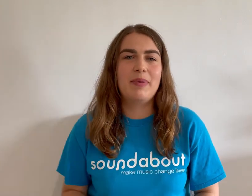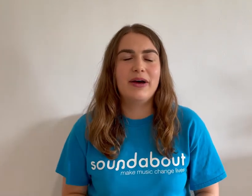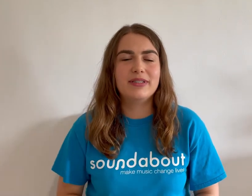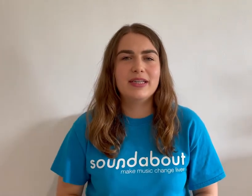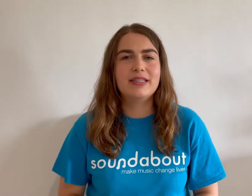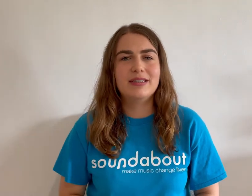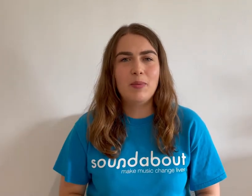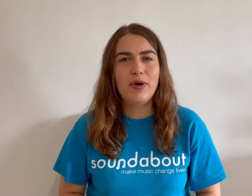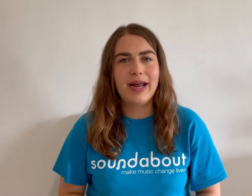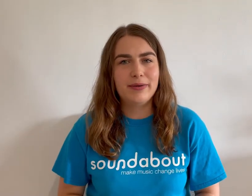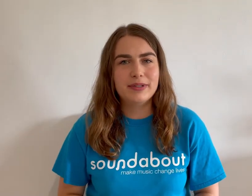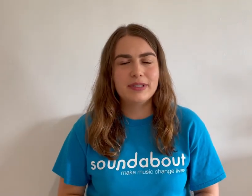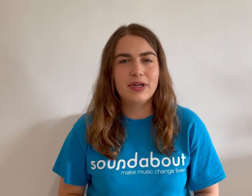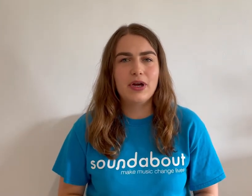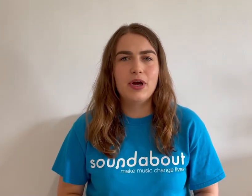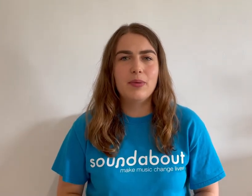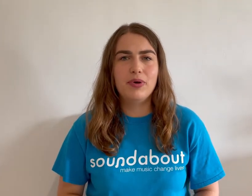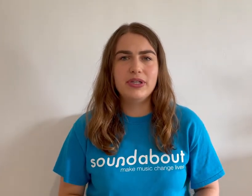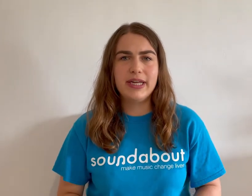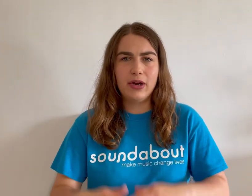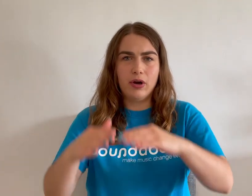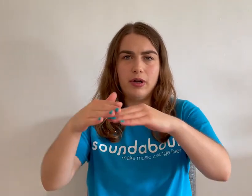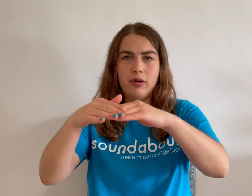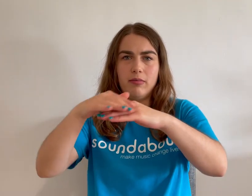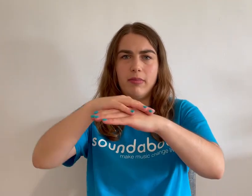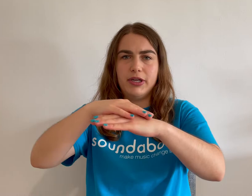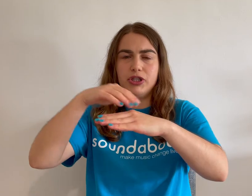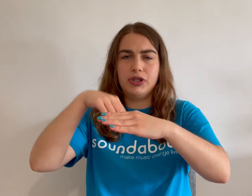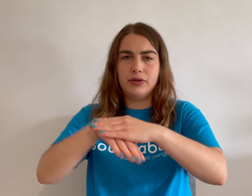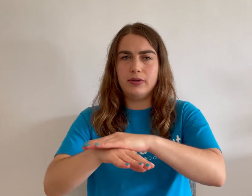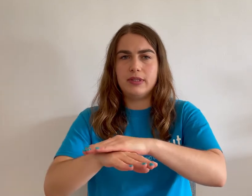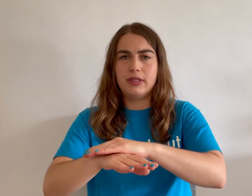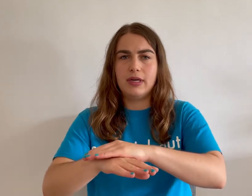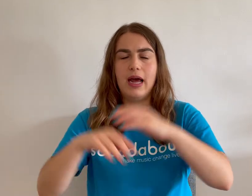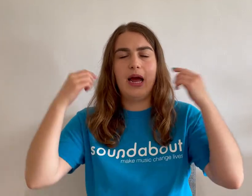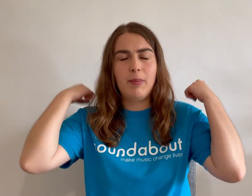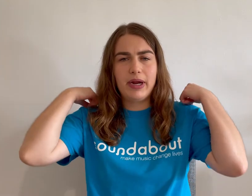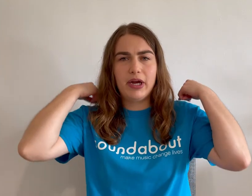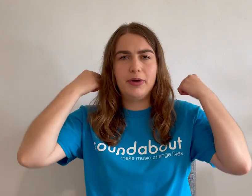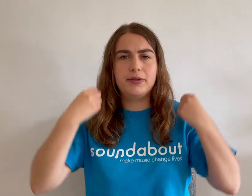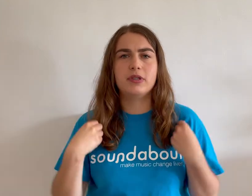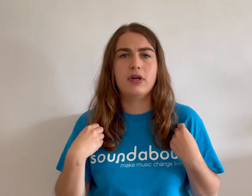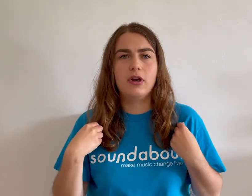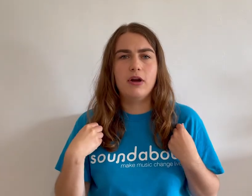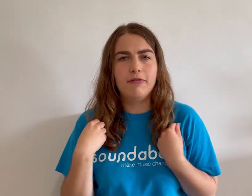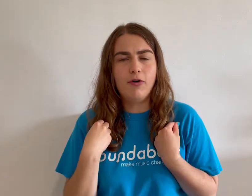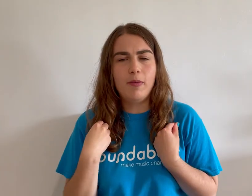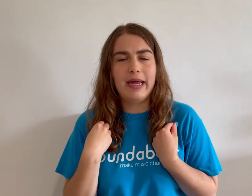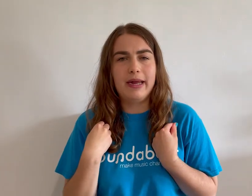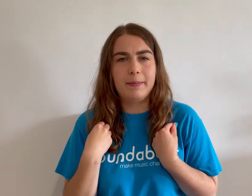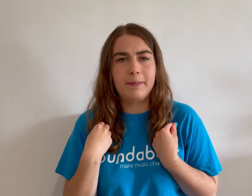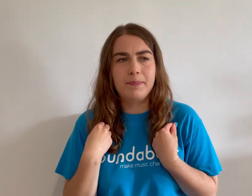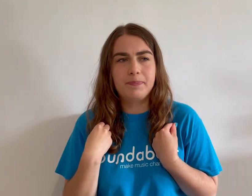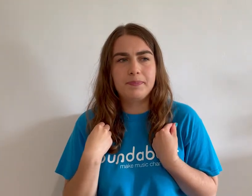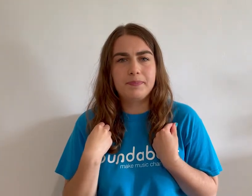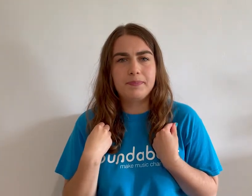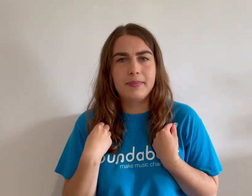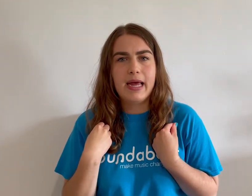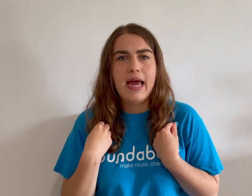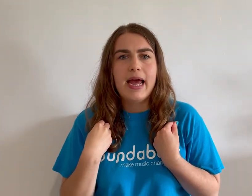about someone else putting on my shoes and my coat for me.